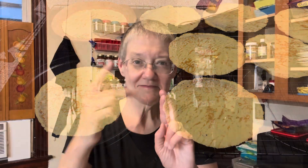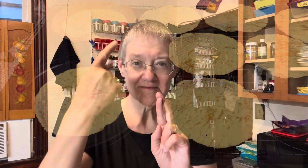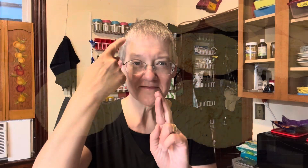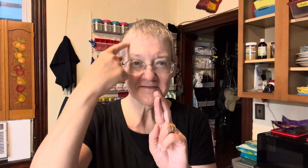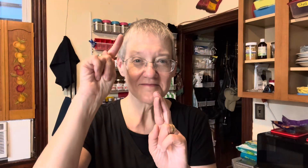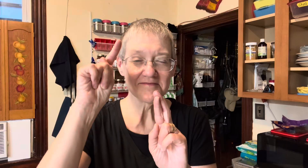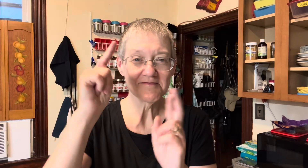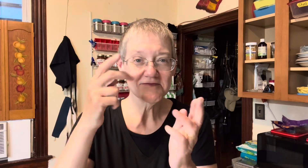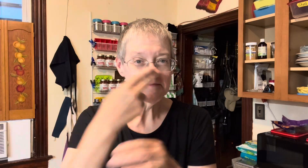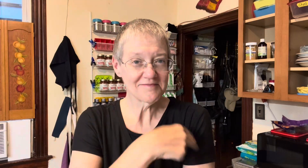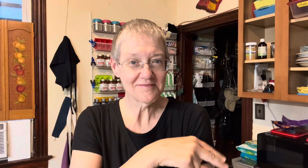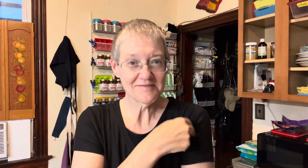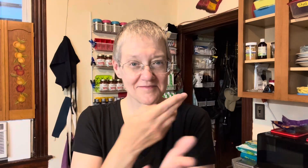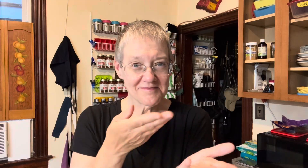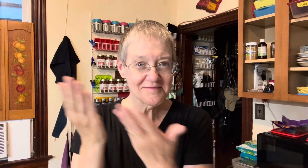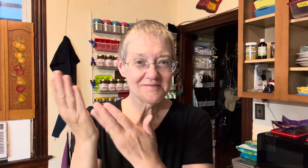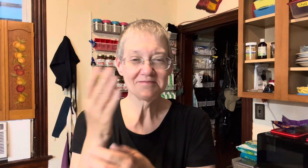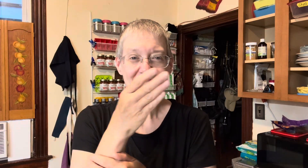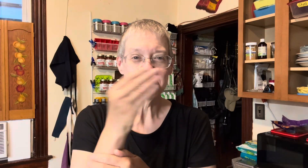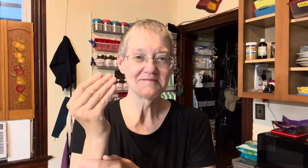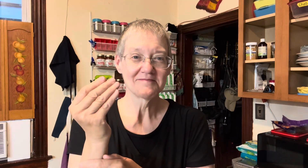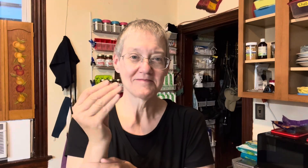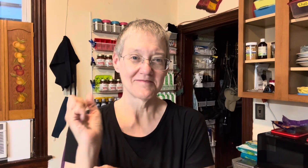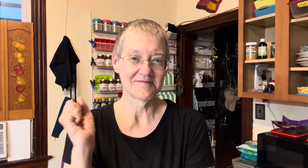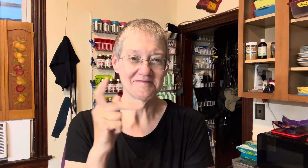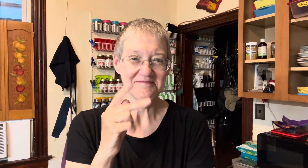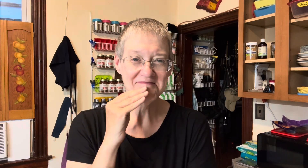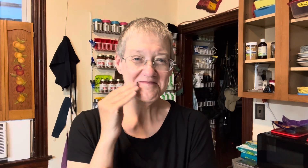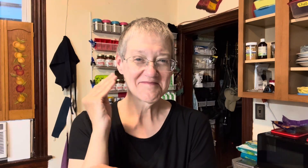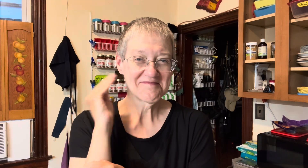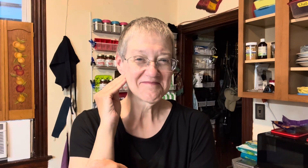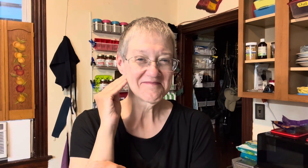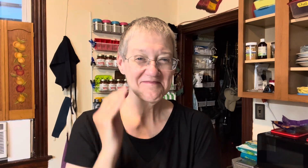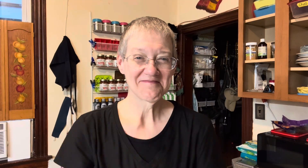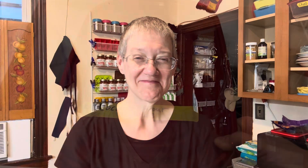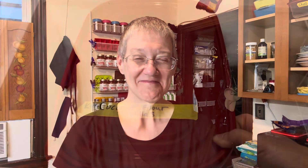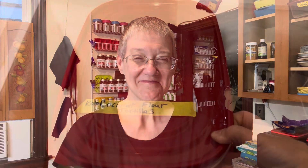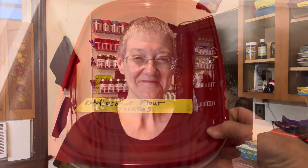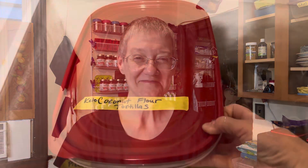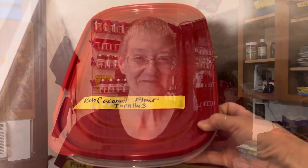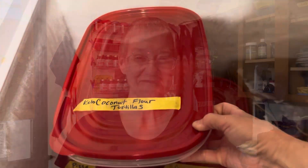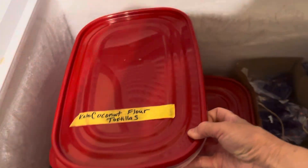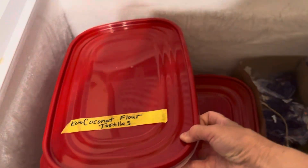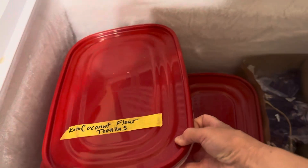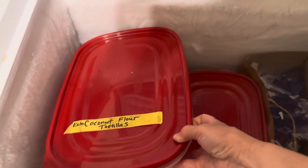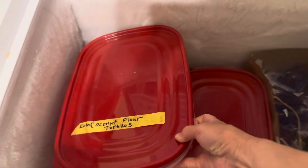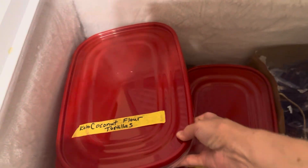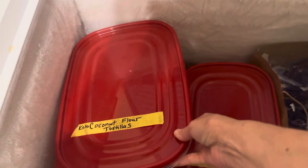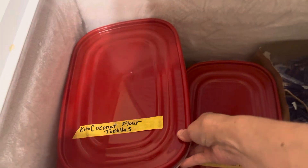Now they're ready to bring to the hospital and stocked here at home for when we get back.